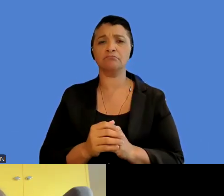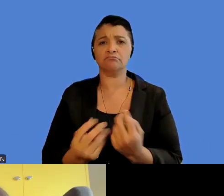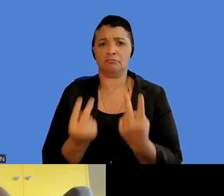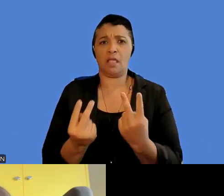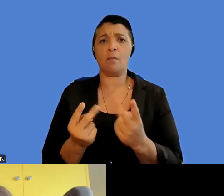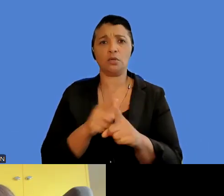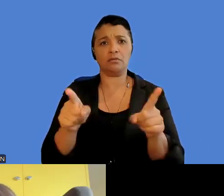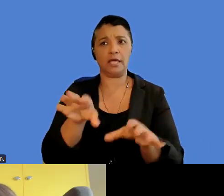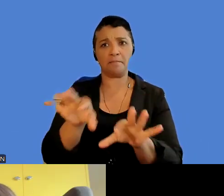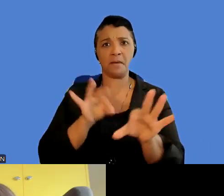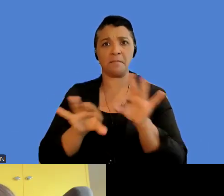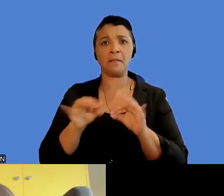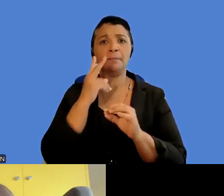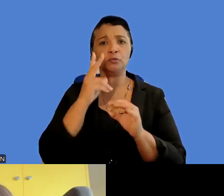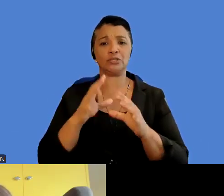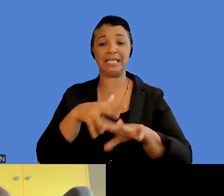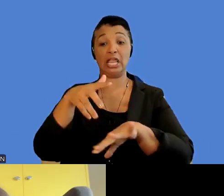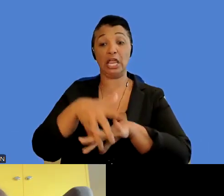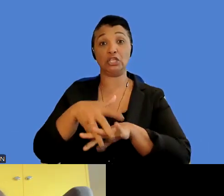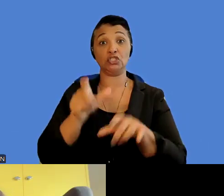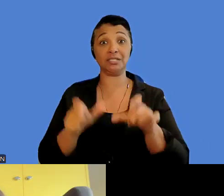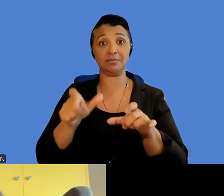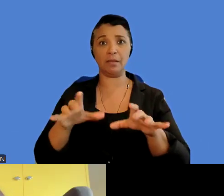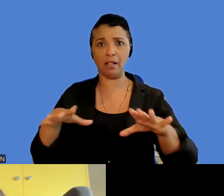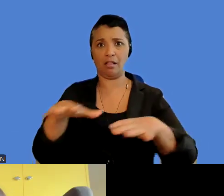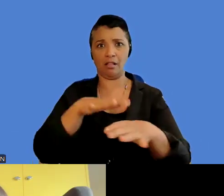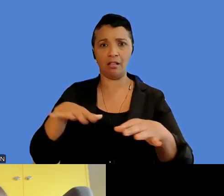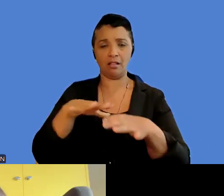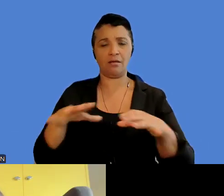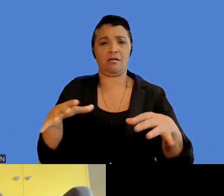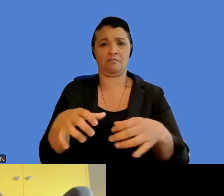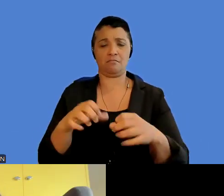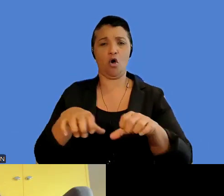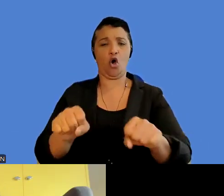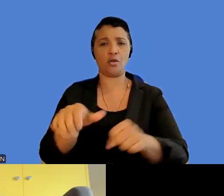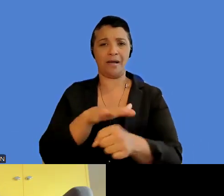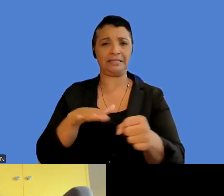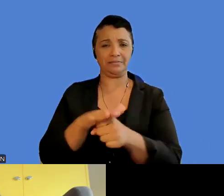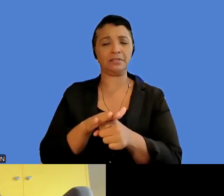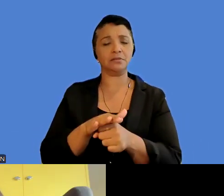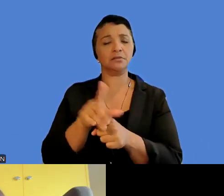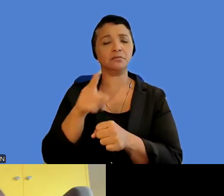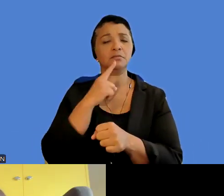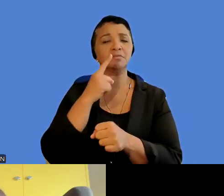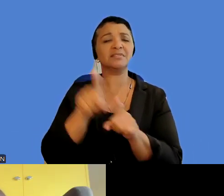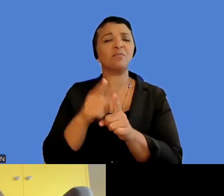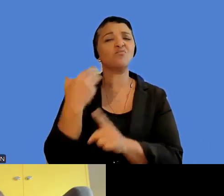and nomination of Indigenous peoples who are occupying spaces, as Pratima was saying, as she spoke